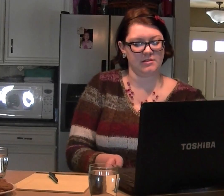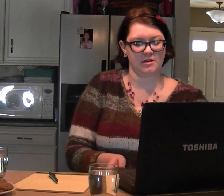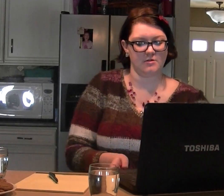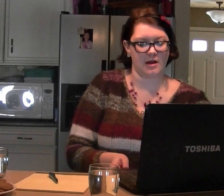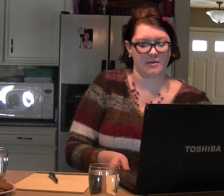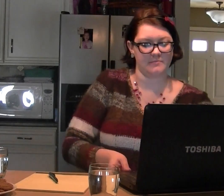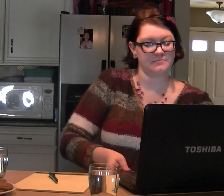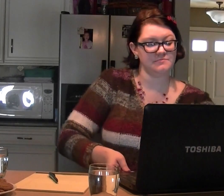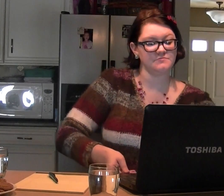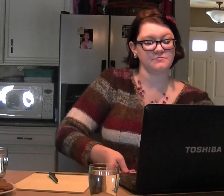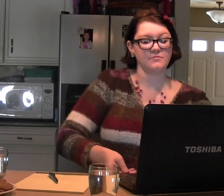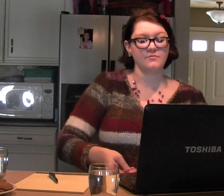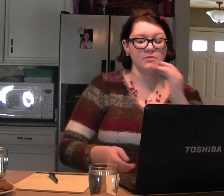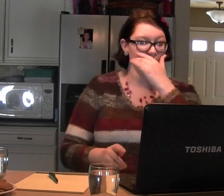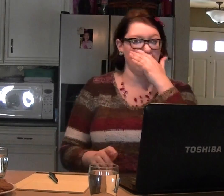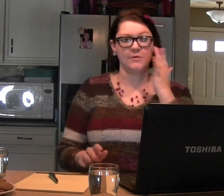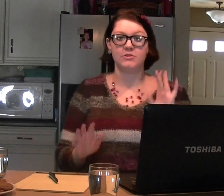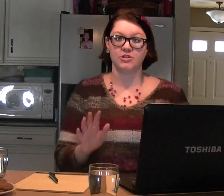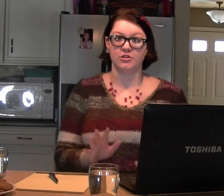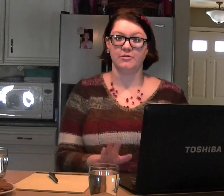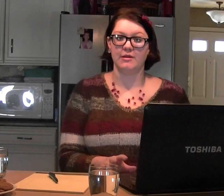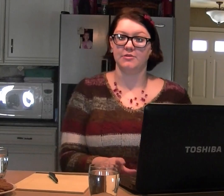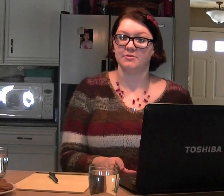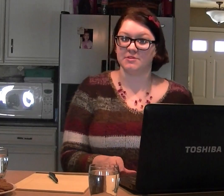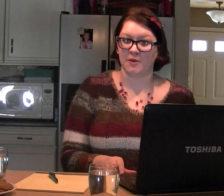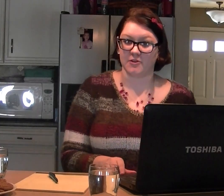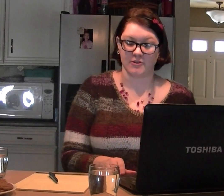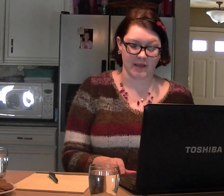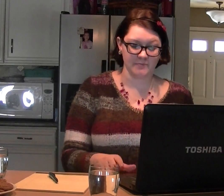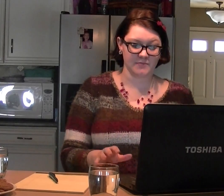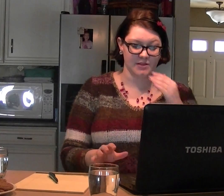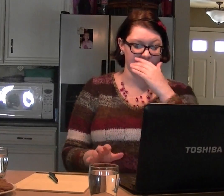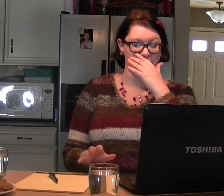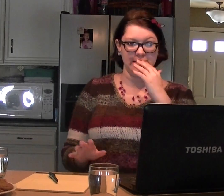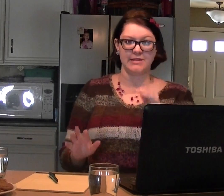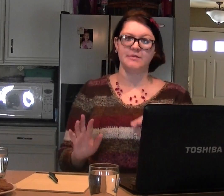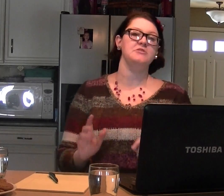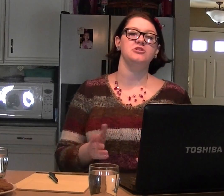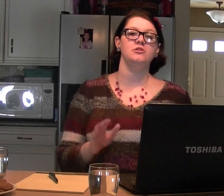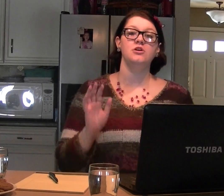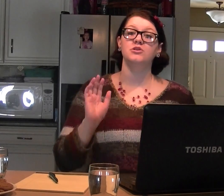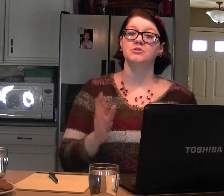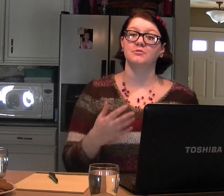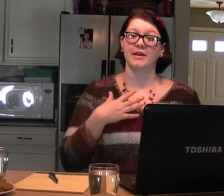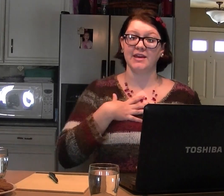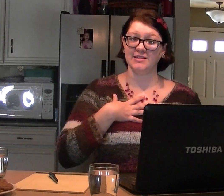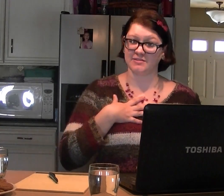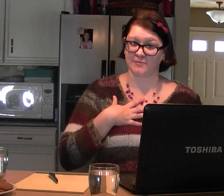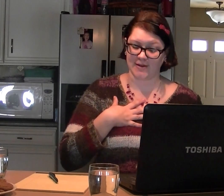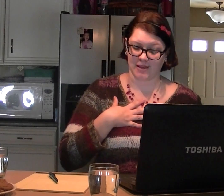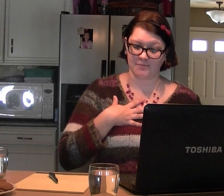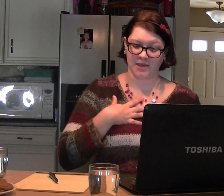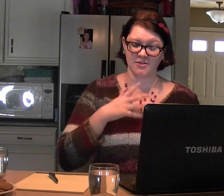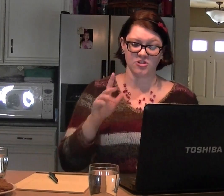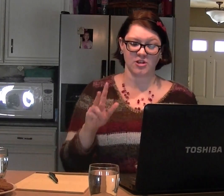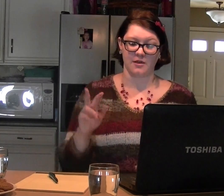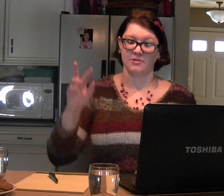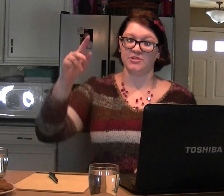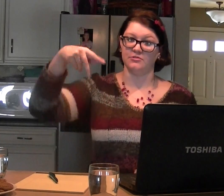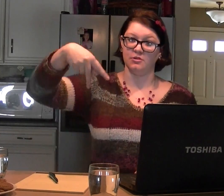So I'm going to show you how you would spell your name in American Sign Language. So in my case, for my name page, I would do